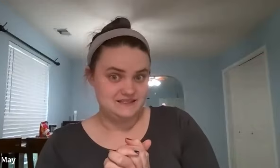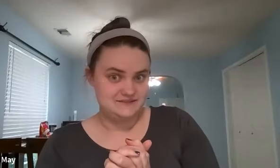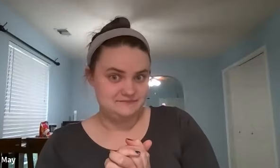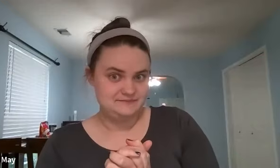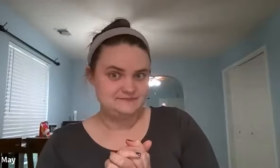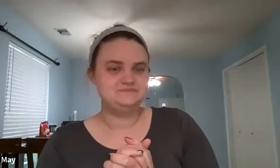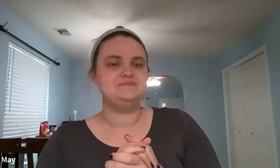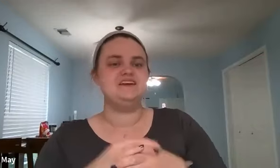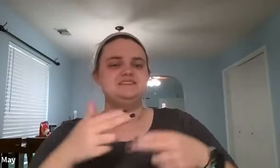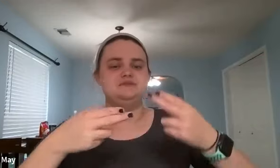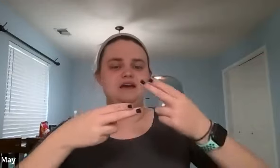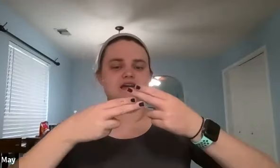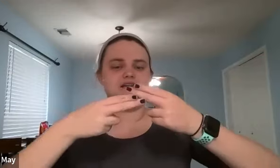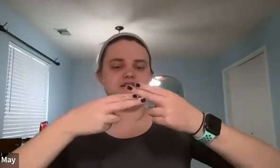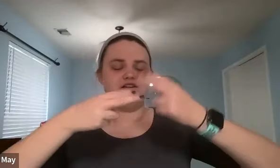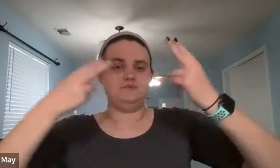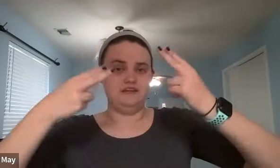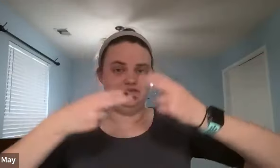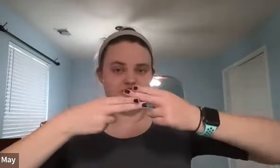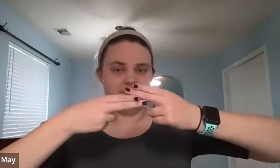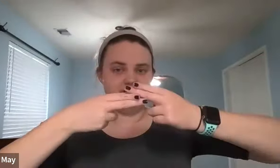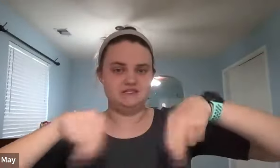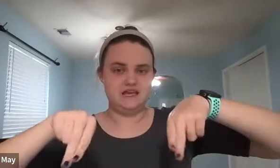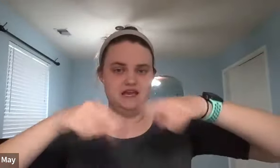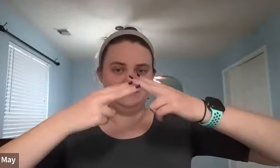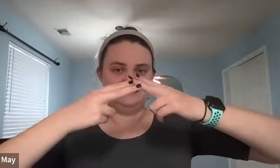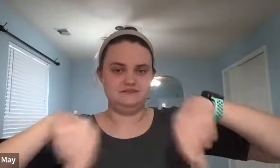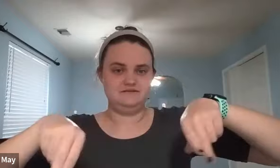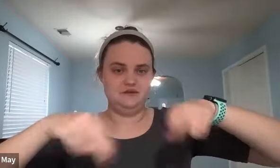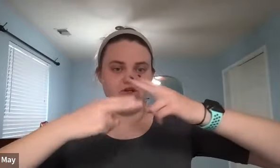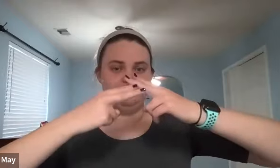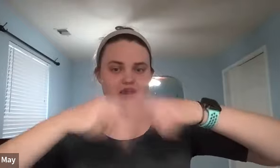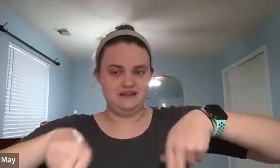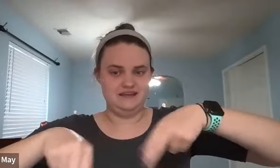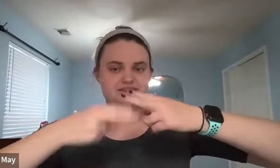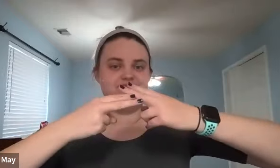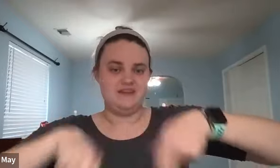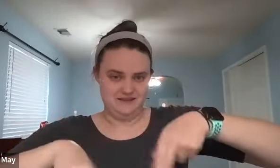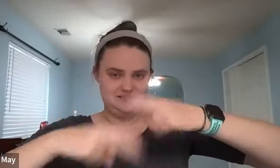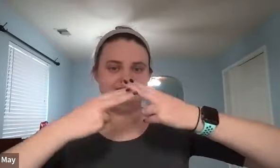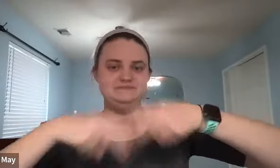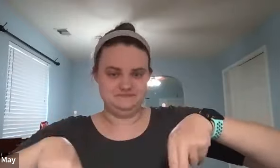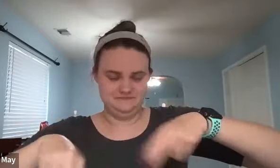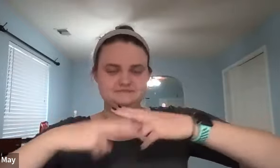eggs. So eggs is going to be, again, the two H's, eggs. Like when you crack an egg, eggs.